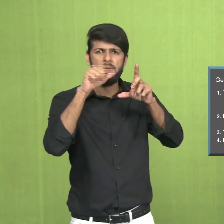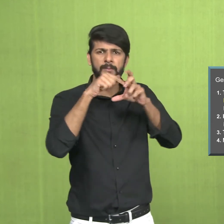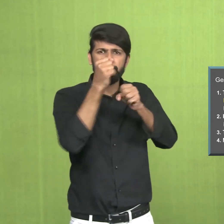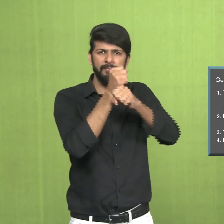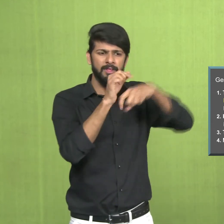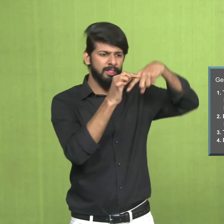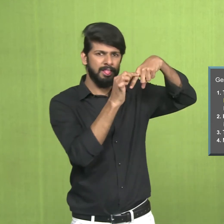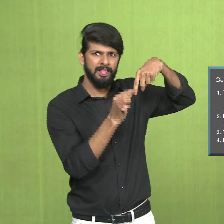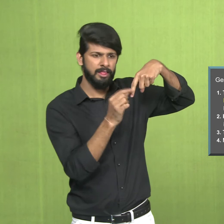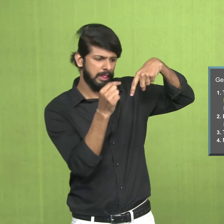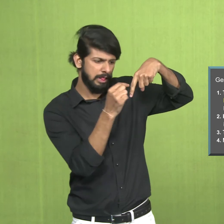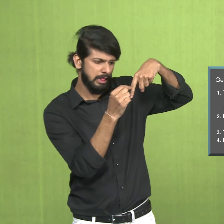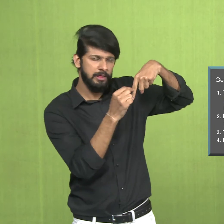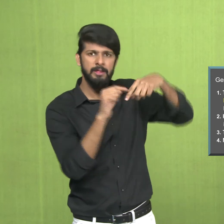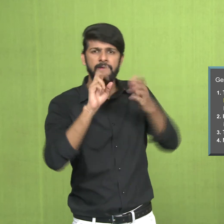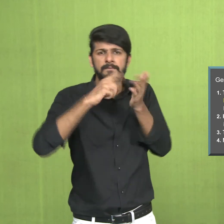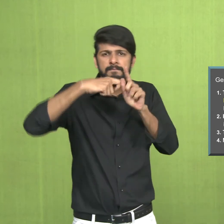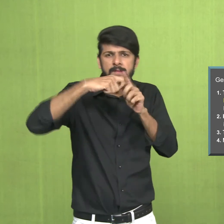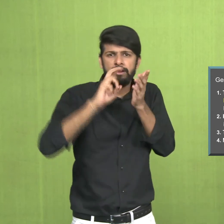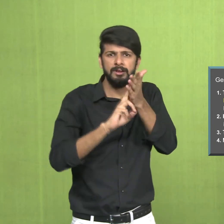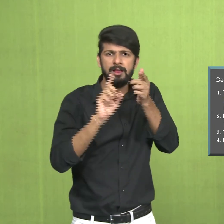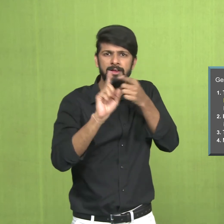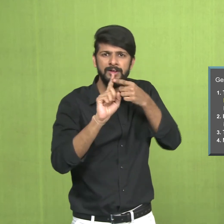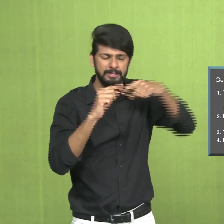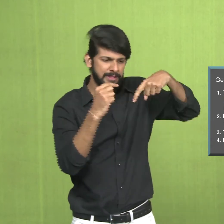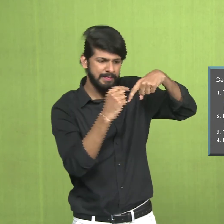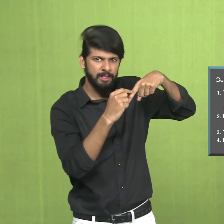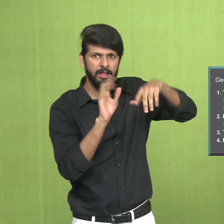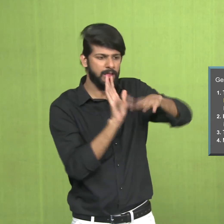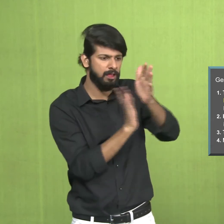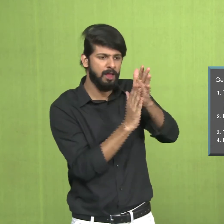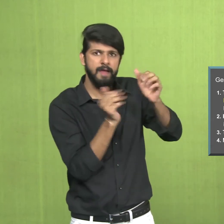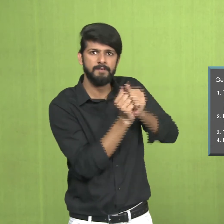The left knee is thrust forward.